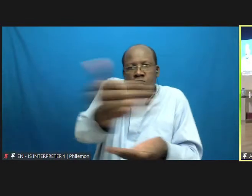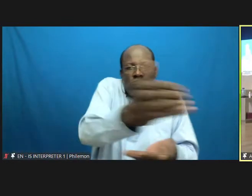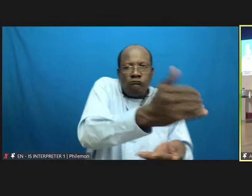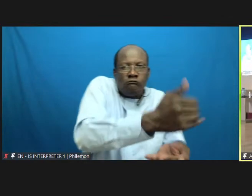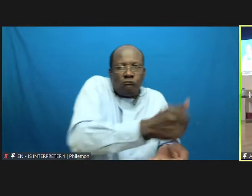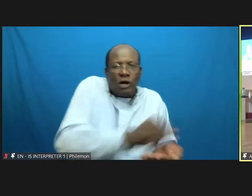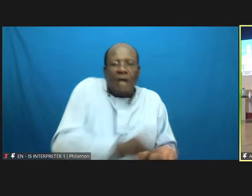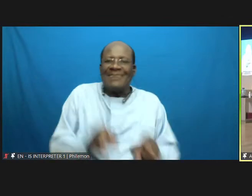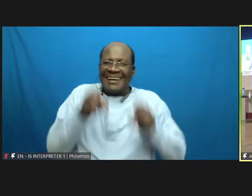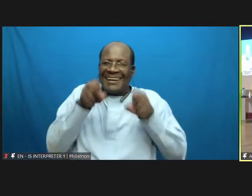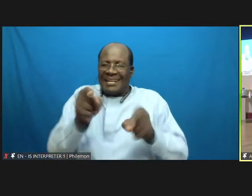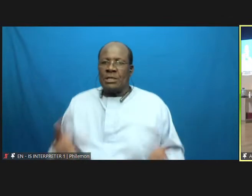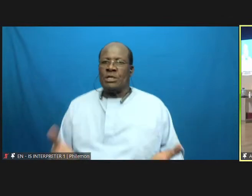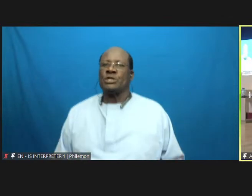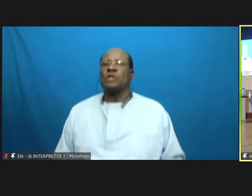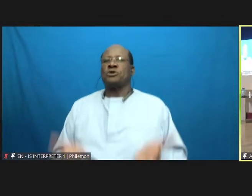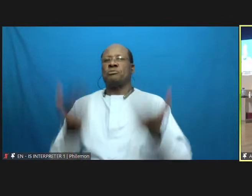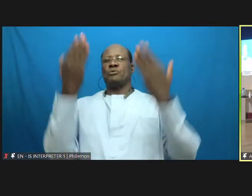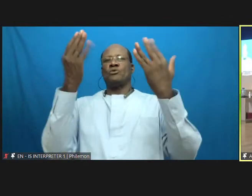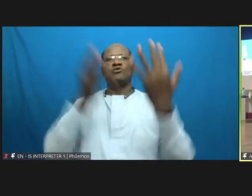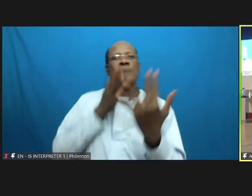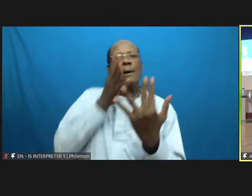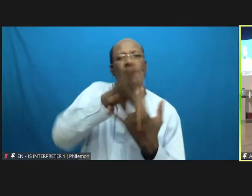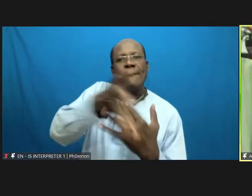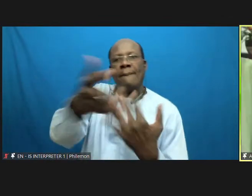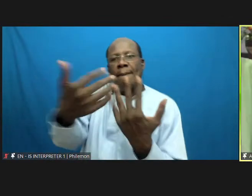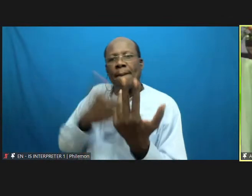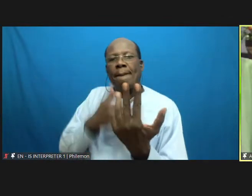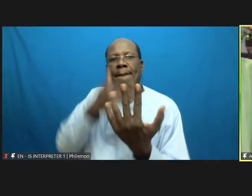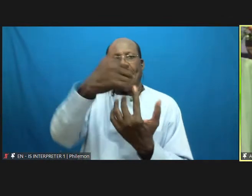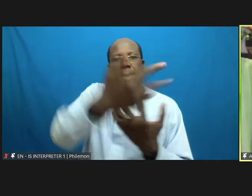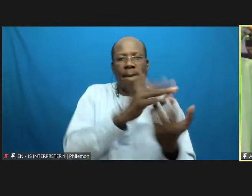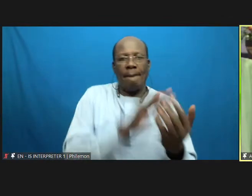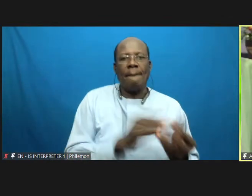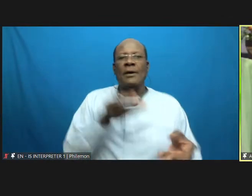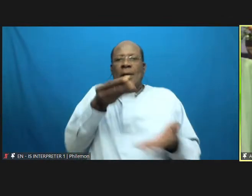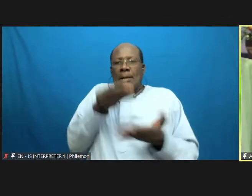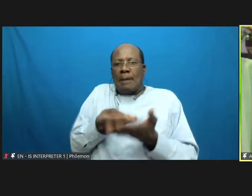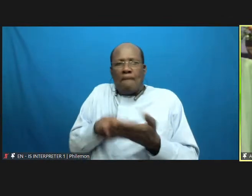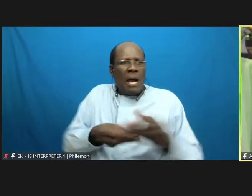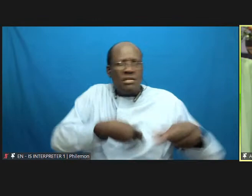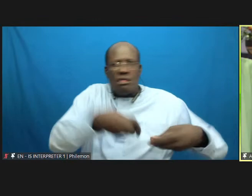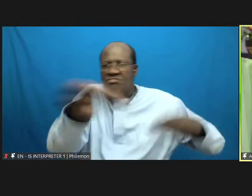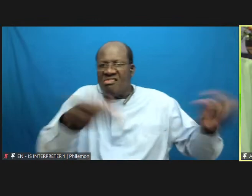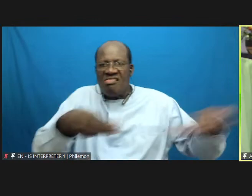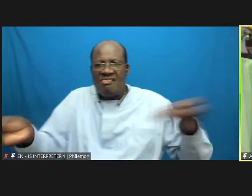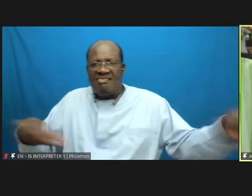and accountability for public revenue and expenditure, to improve